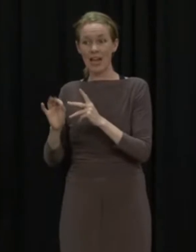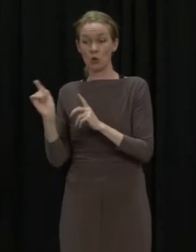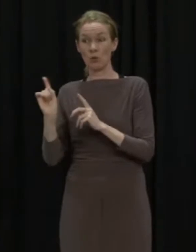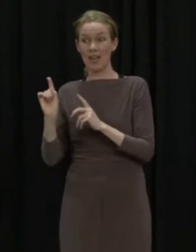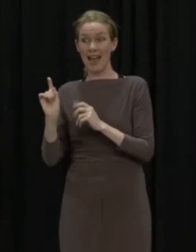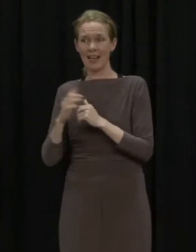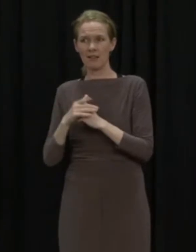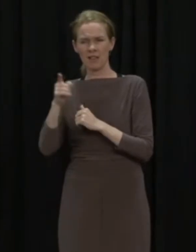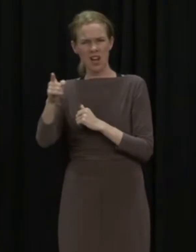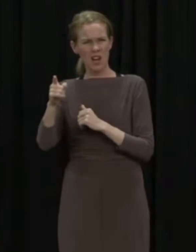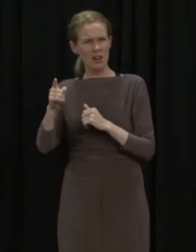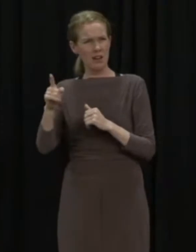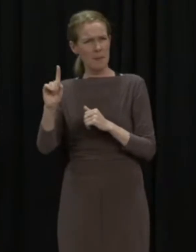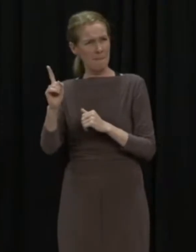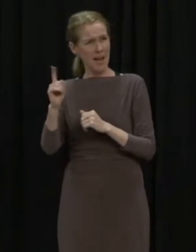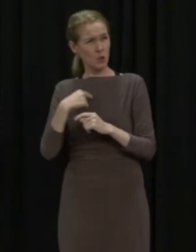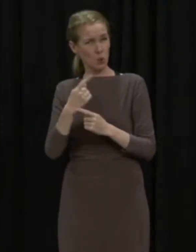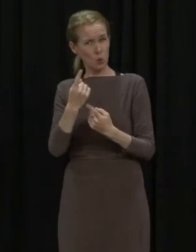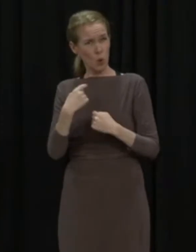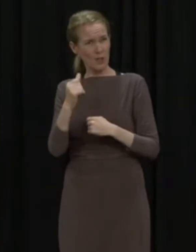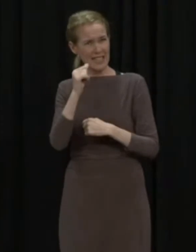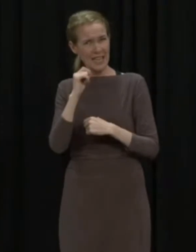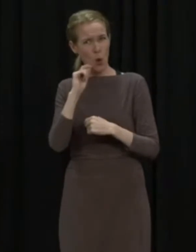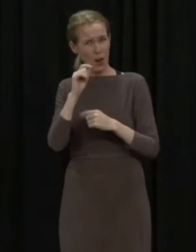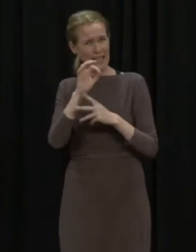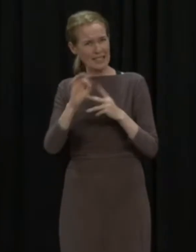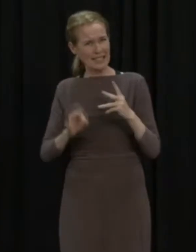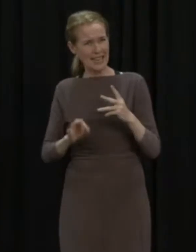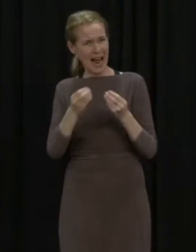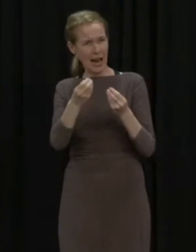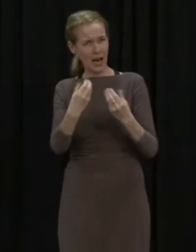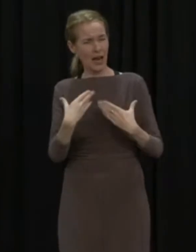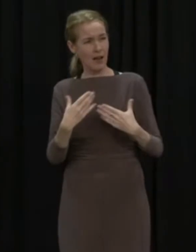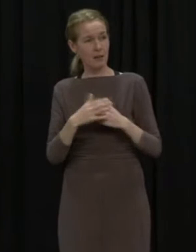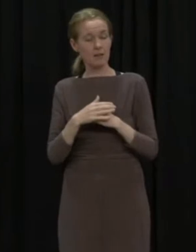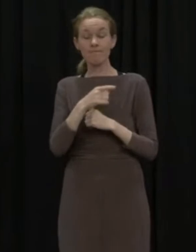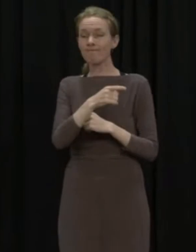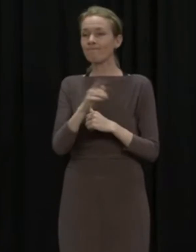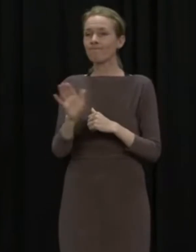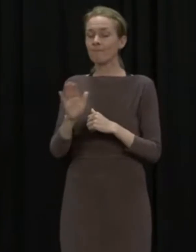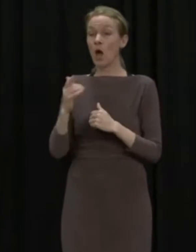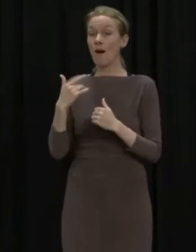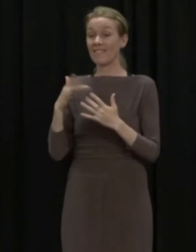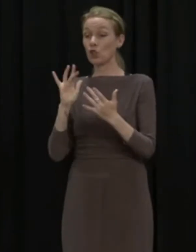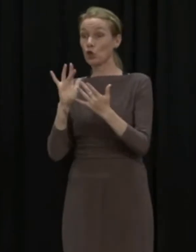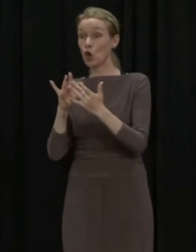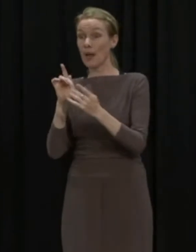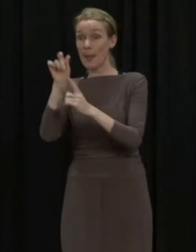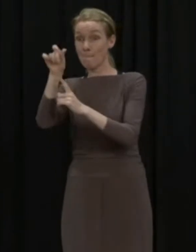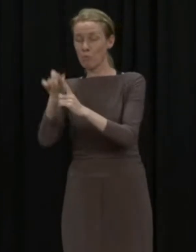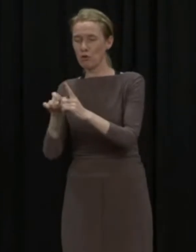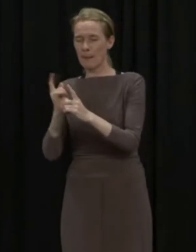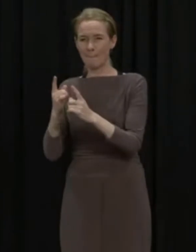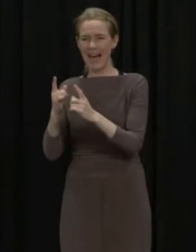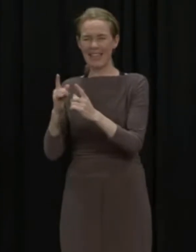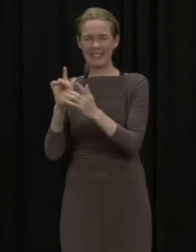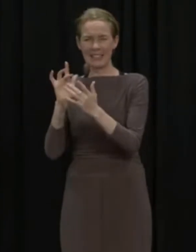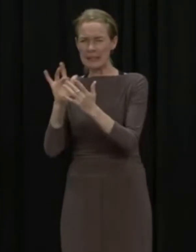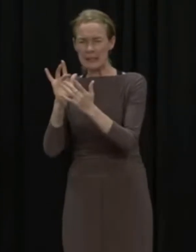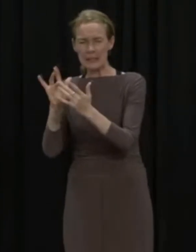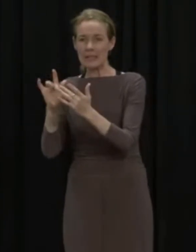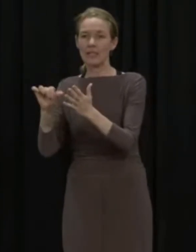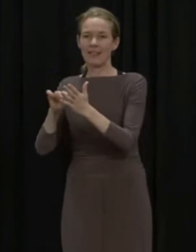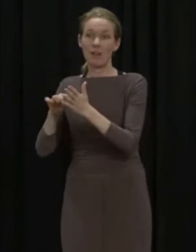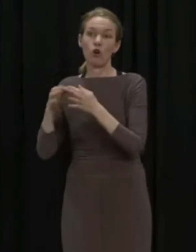was expected to be updated last night. Yes, they've made contact with the person. There's been some challenges in getting hold of that person. They have